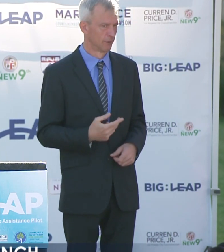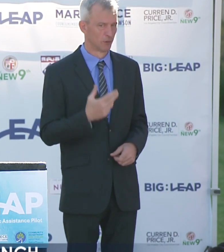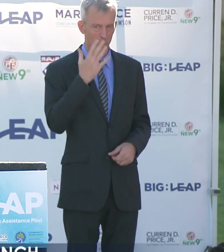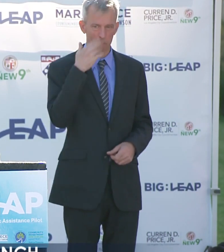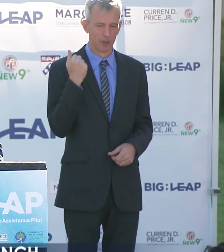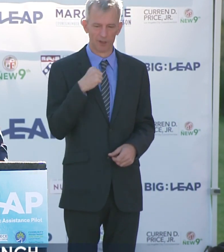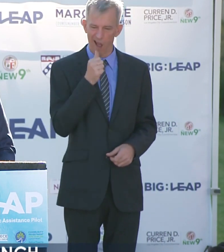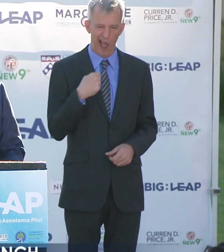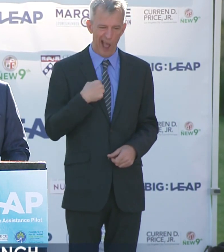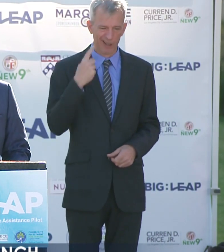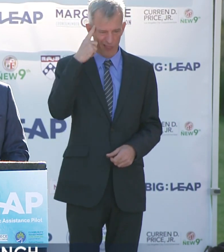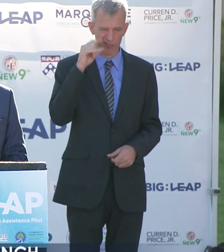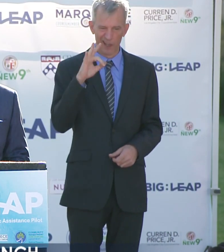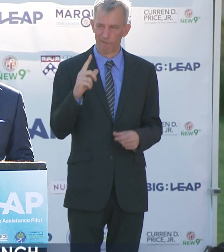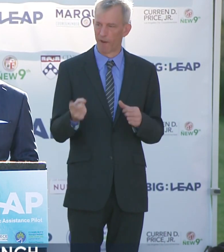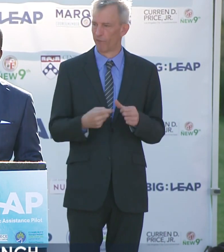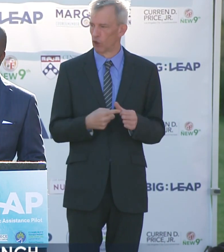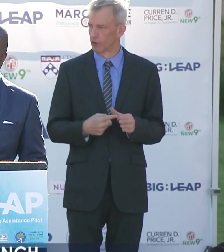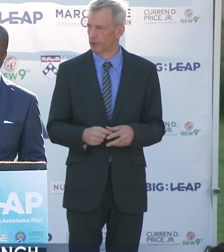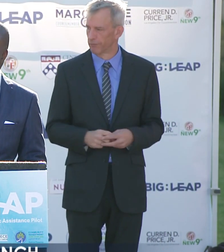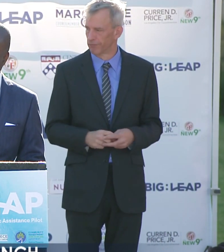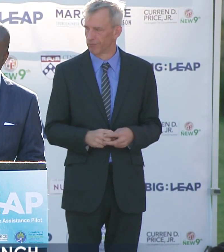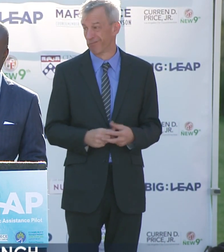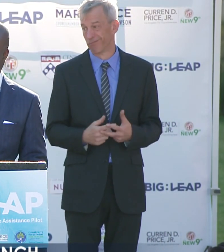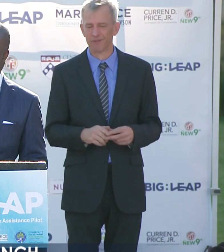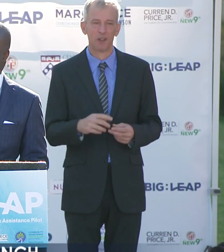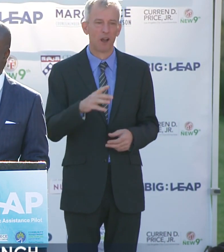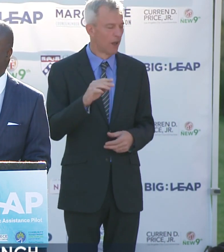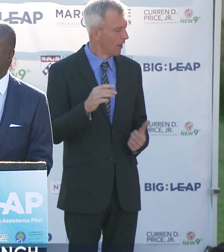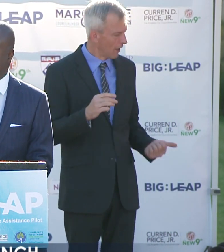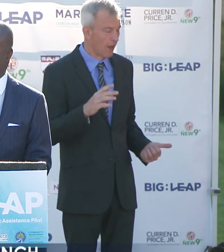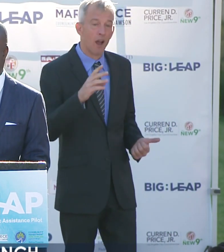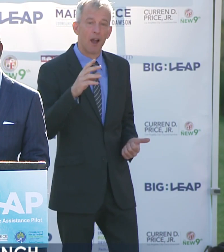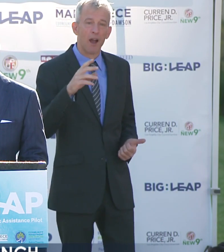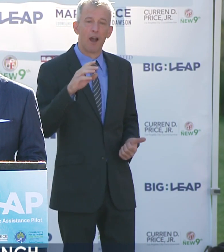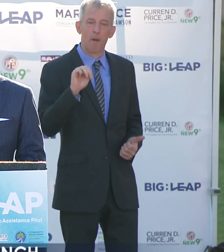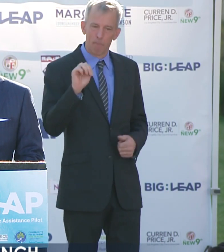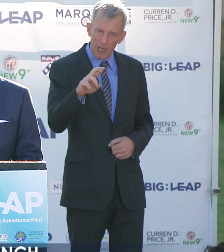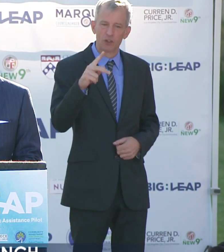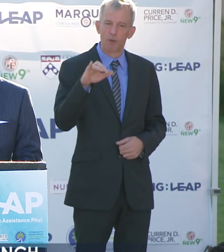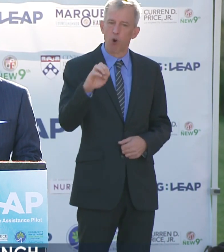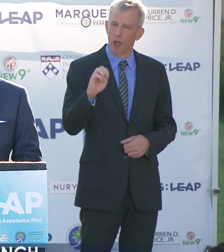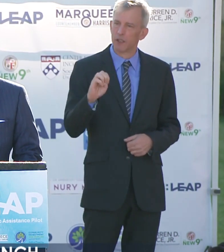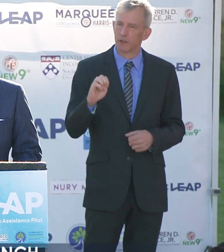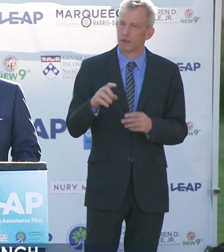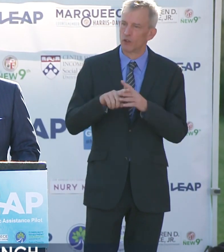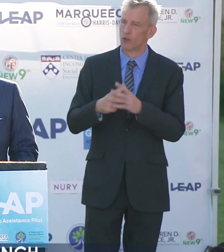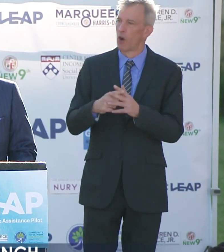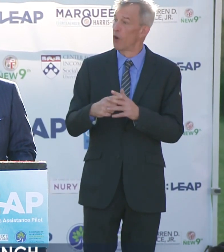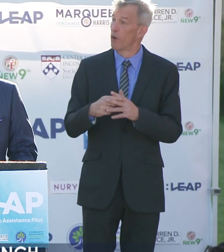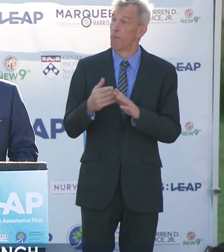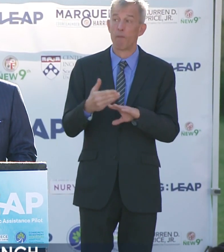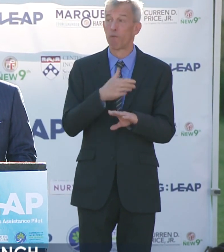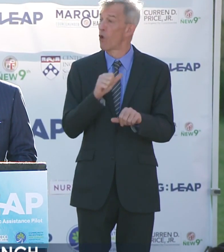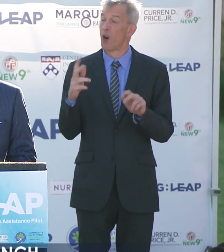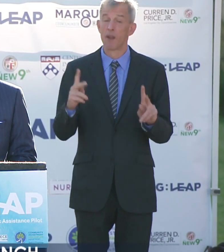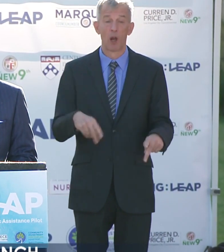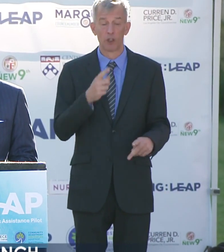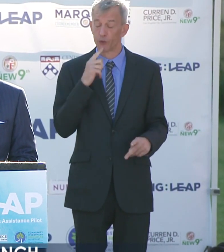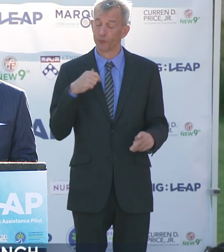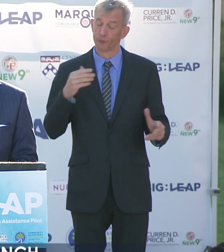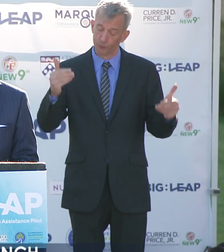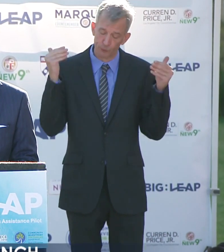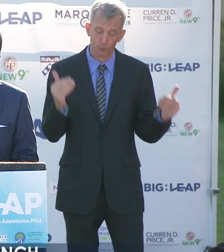first. Mr. Price stepped out before anybody and said, we're going to have a guaranteed basic